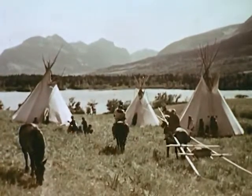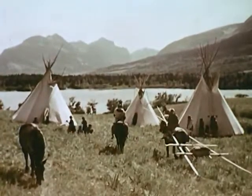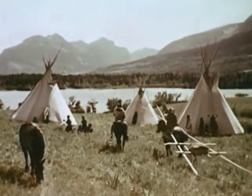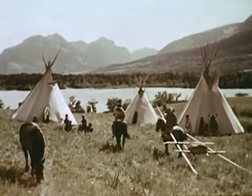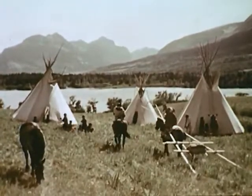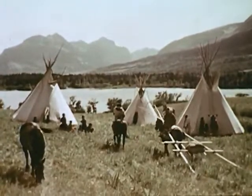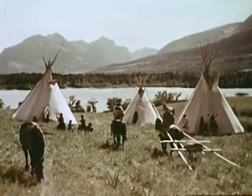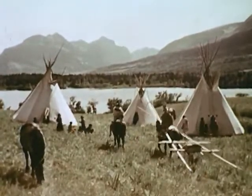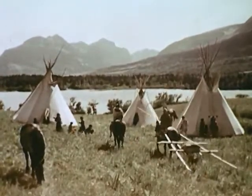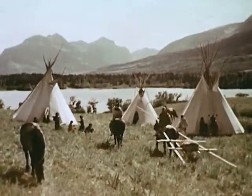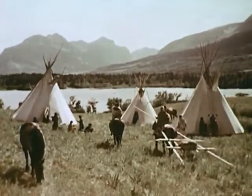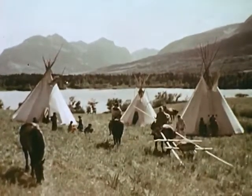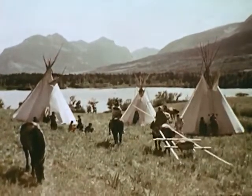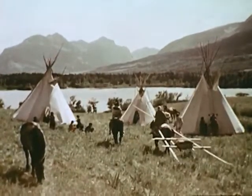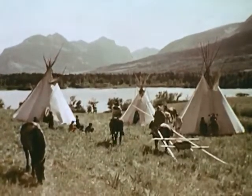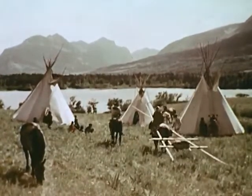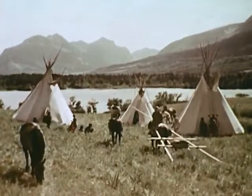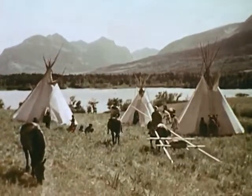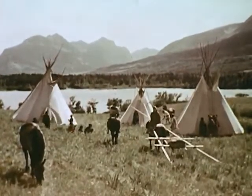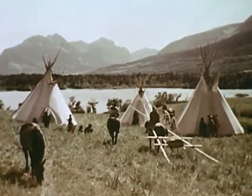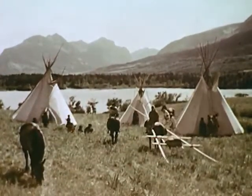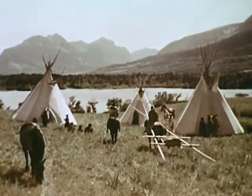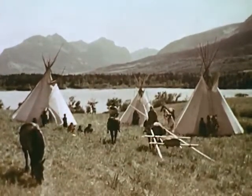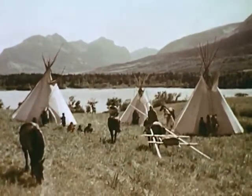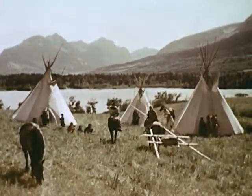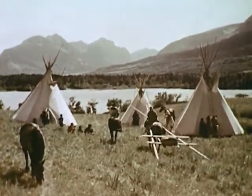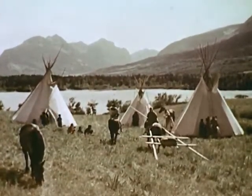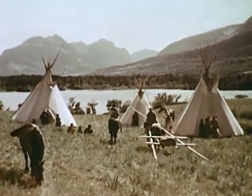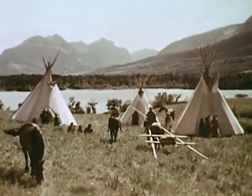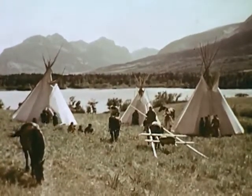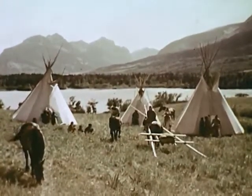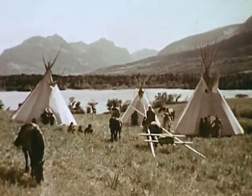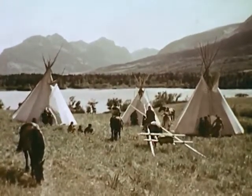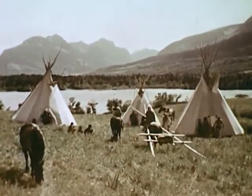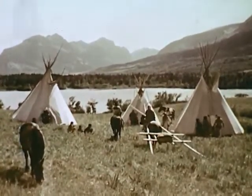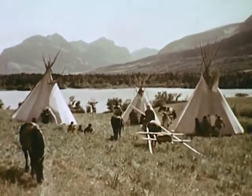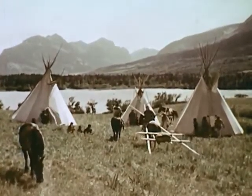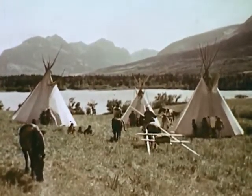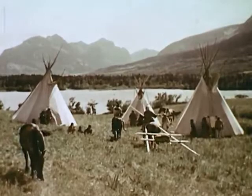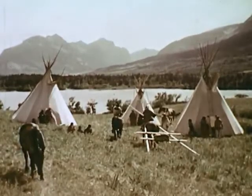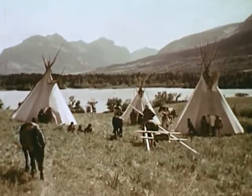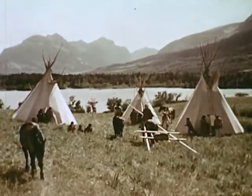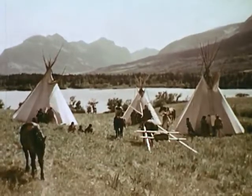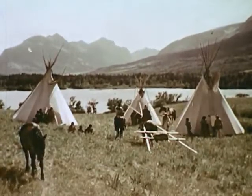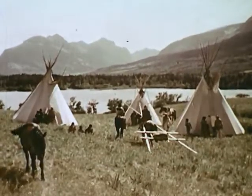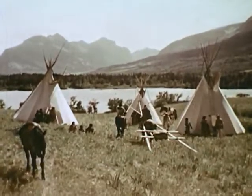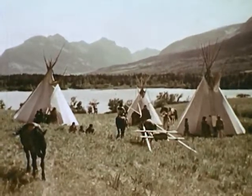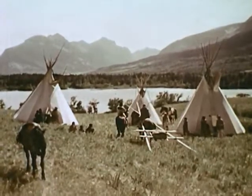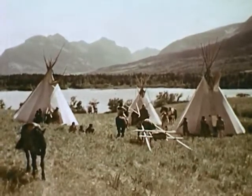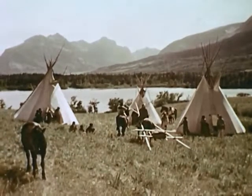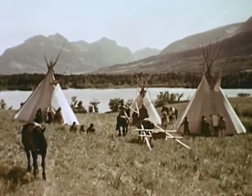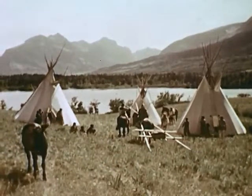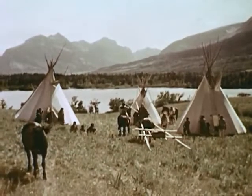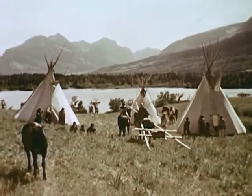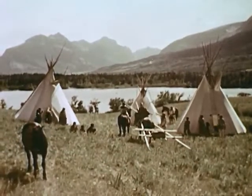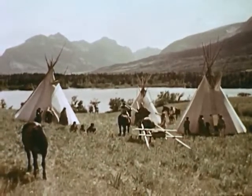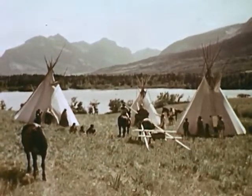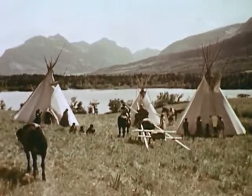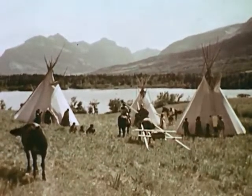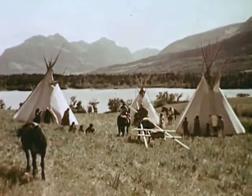of inter-tribal means of communication. And that is how the Indian Sign Language came about. Even today,